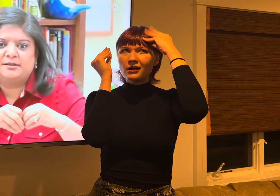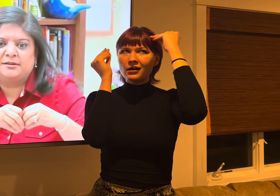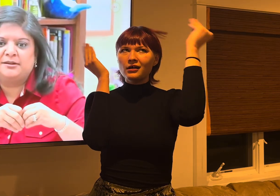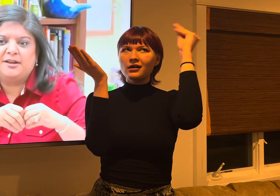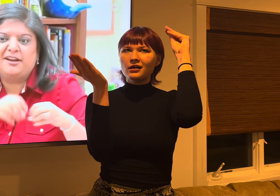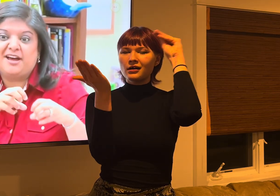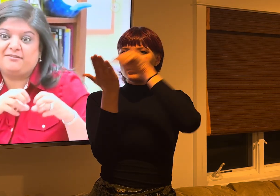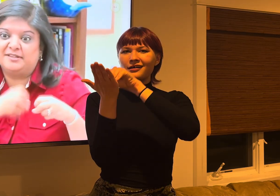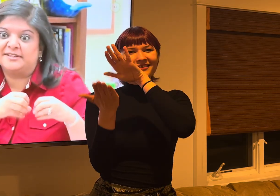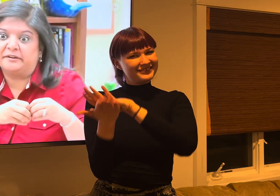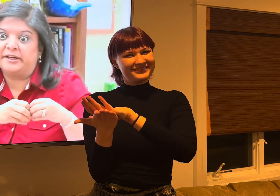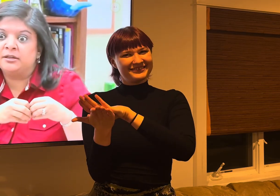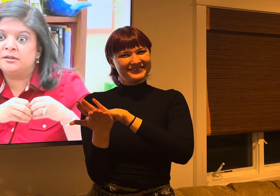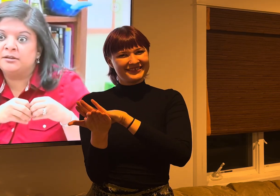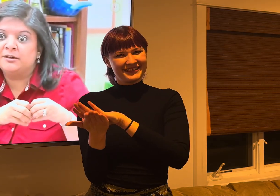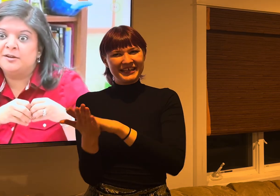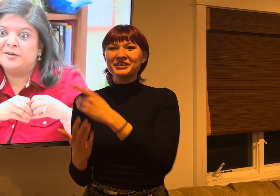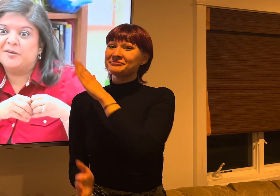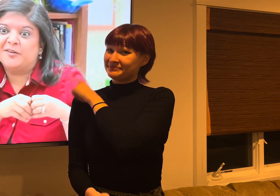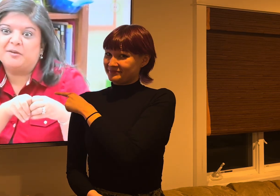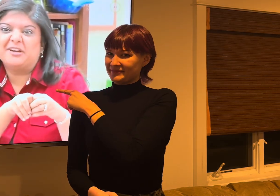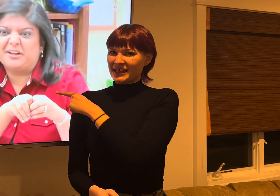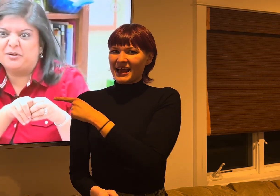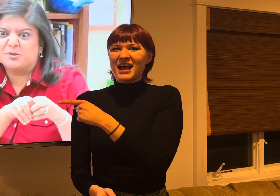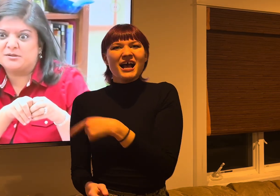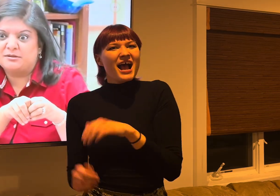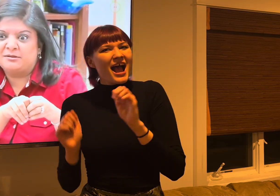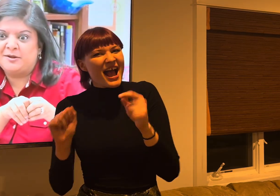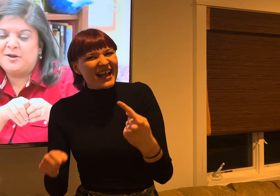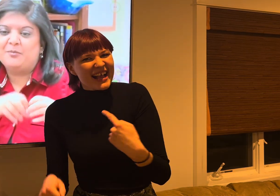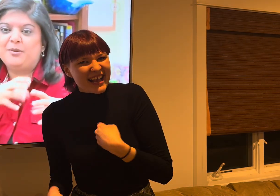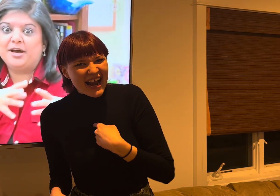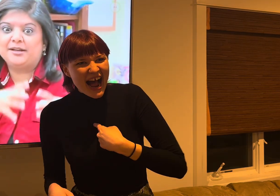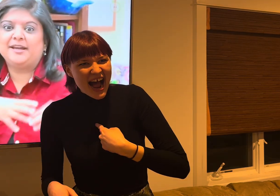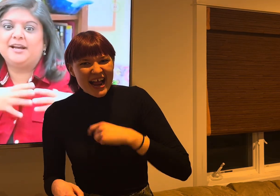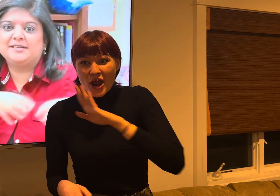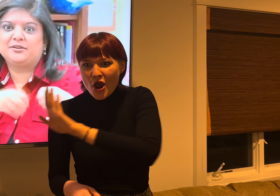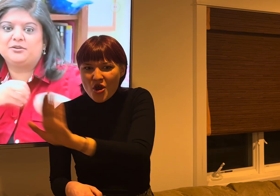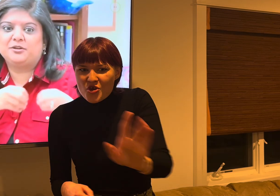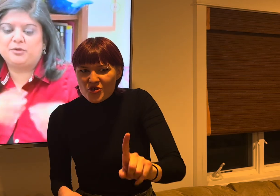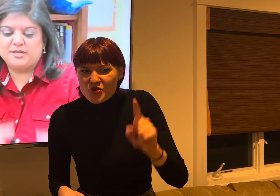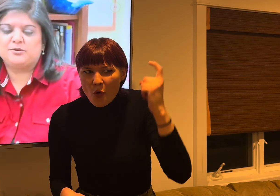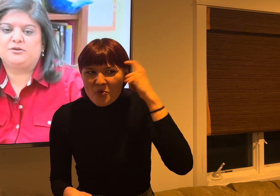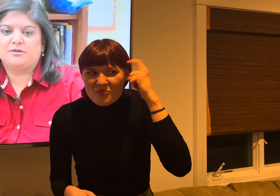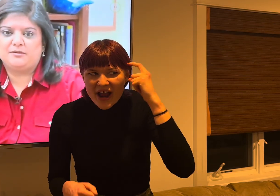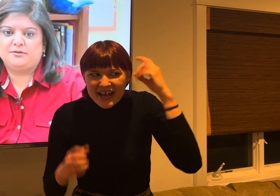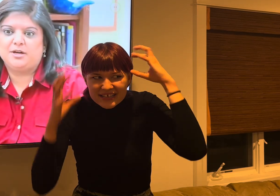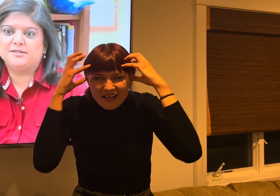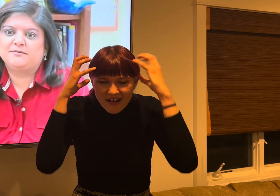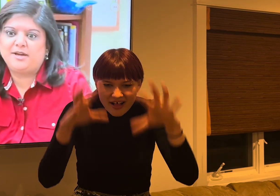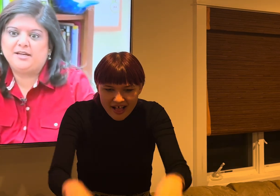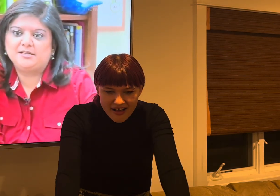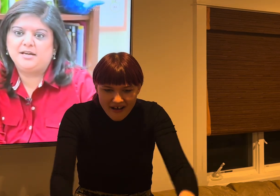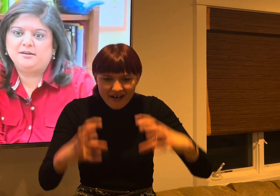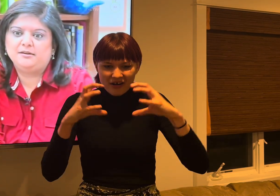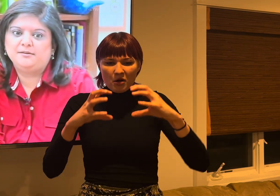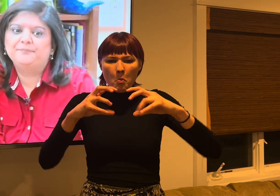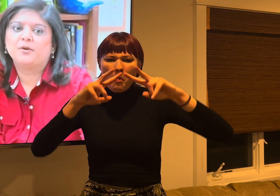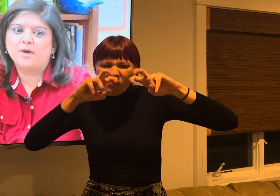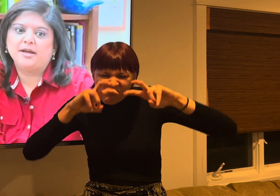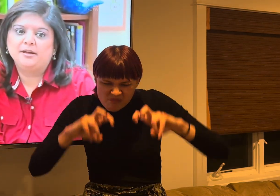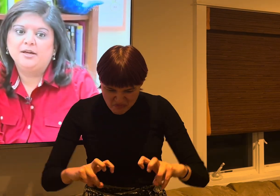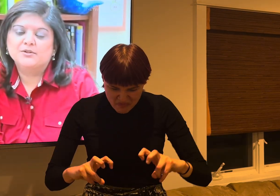brains? Not physically. That'd be kind of gross. But can I dig through your brains through your thoughtful logs if you